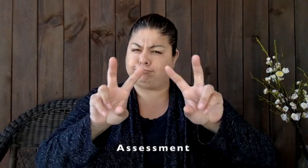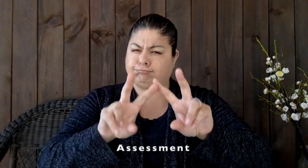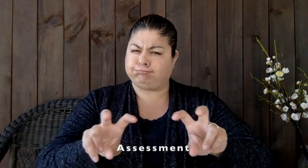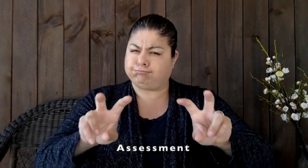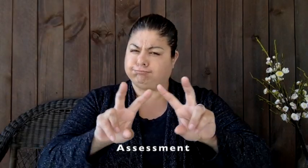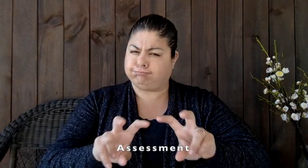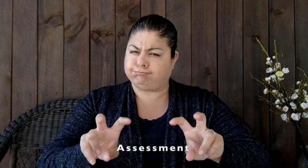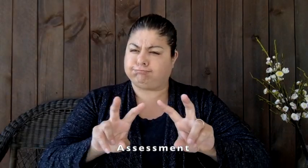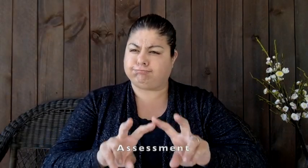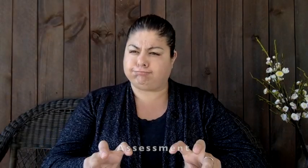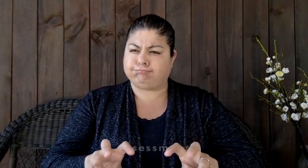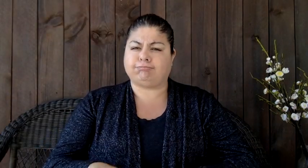assessment,